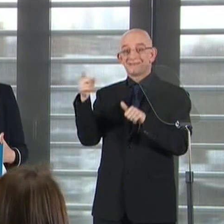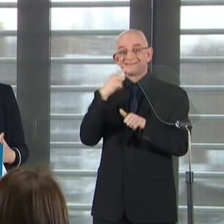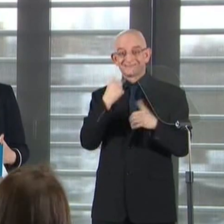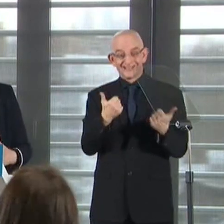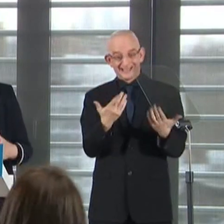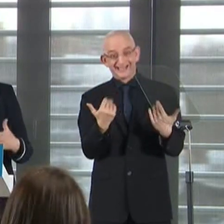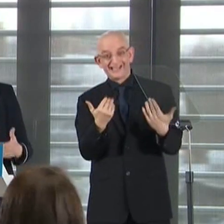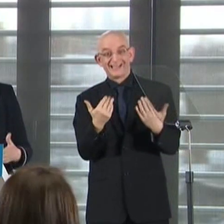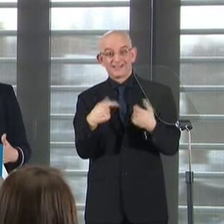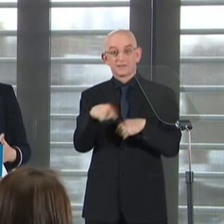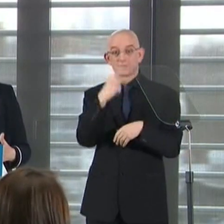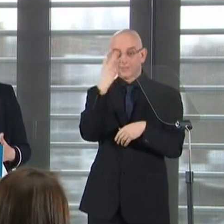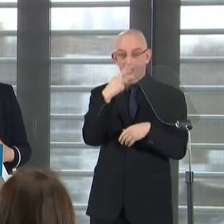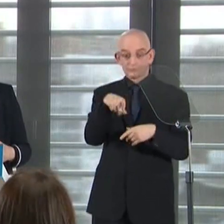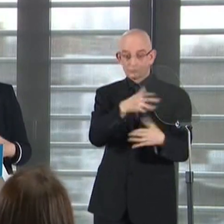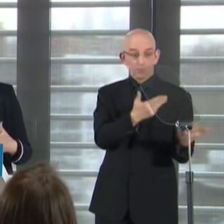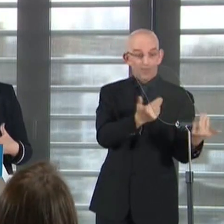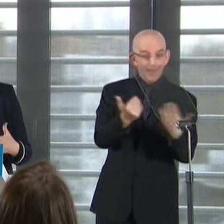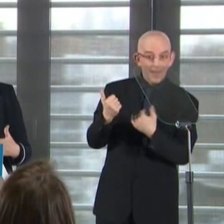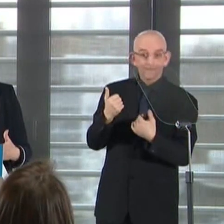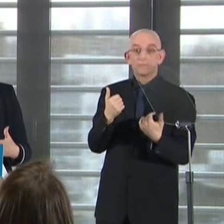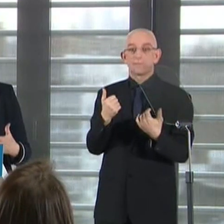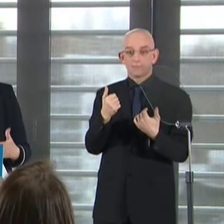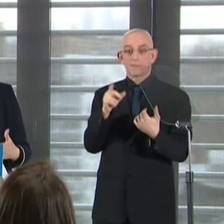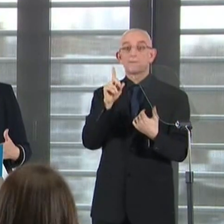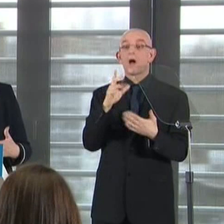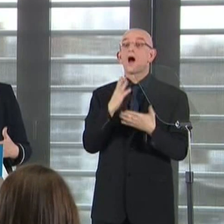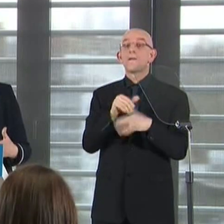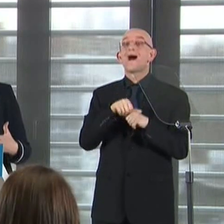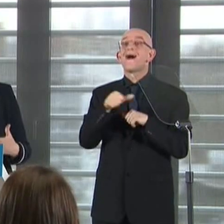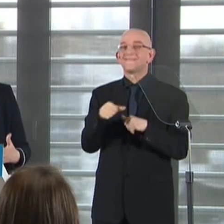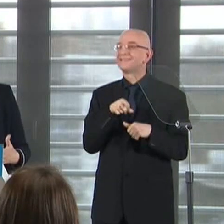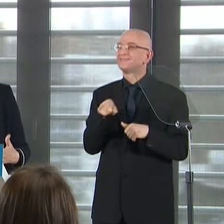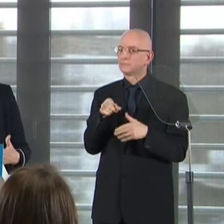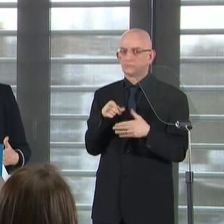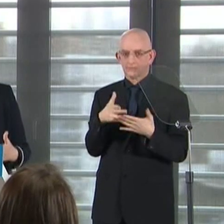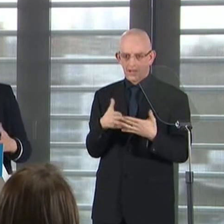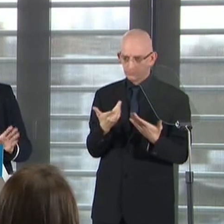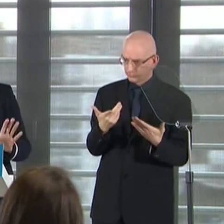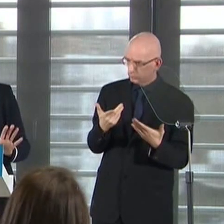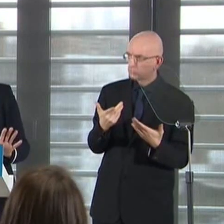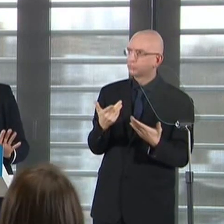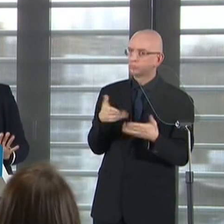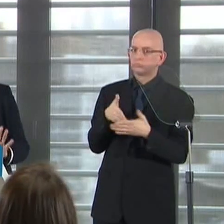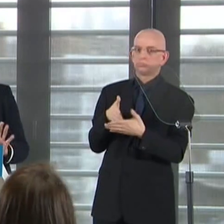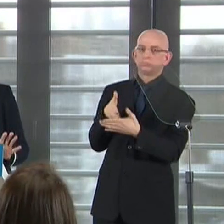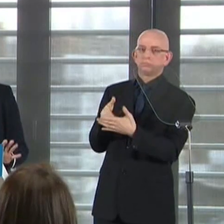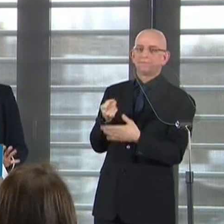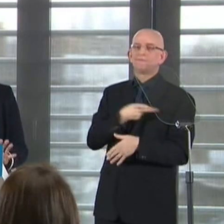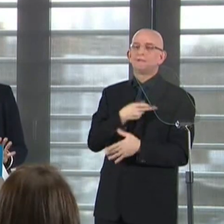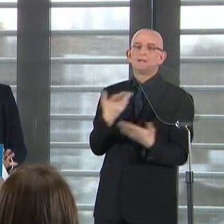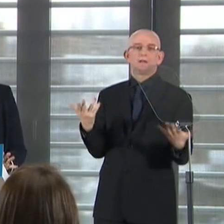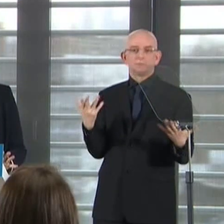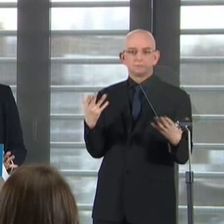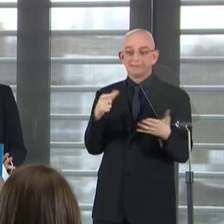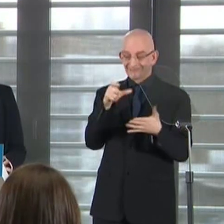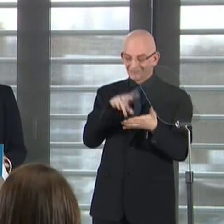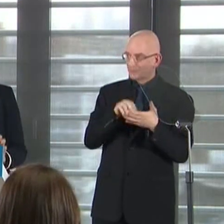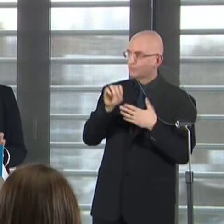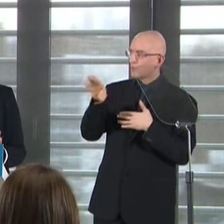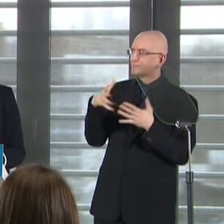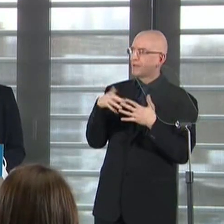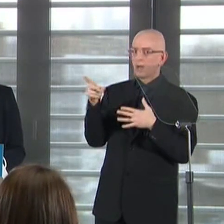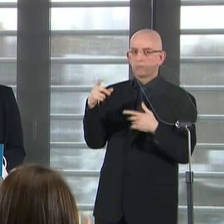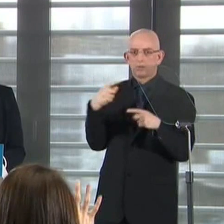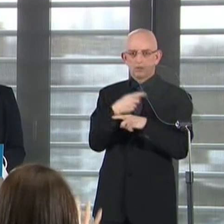from blind people, the application form doesn't ask for a CV, it asks them to complete an online application form that is not accessible.